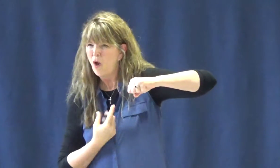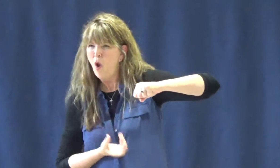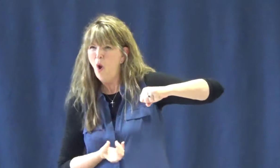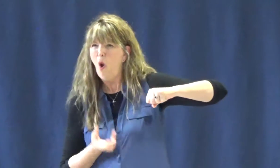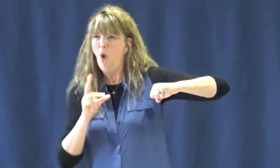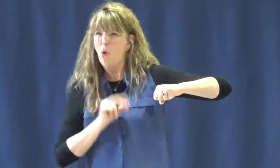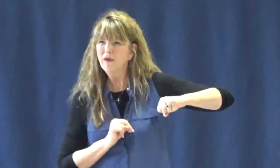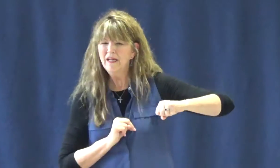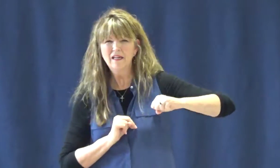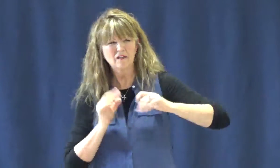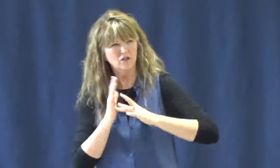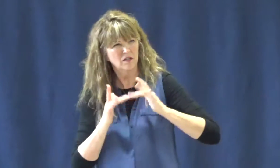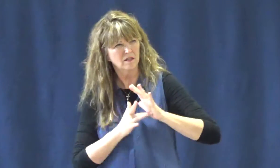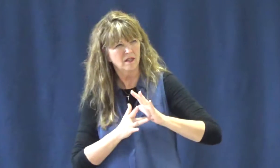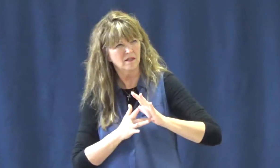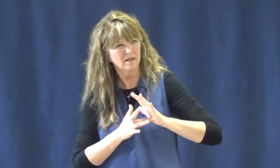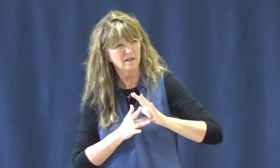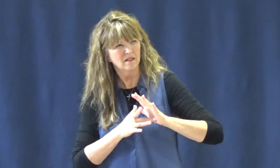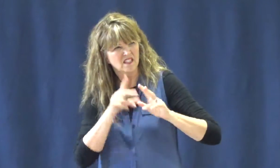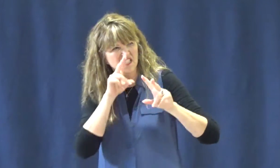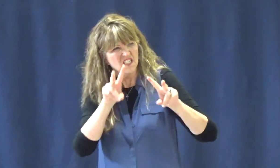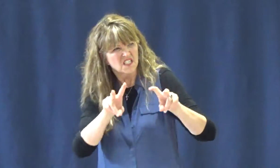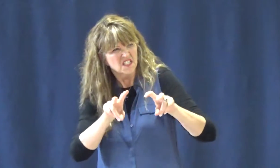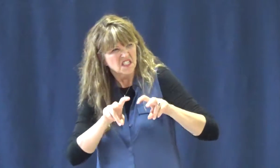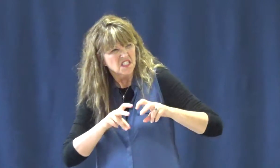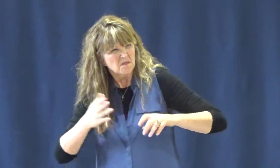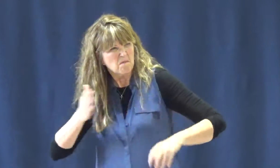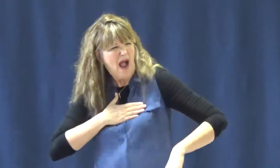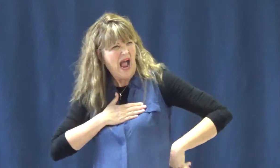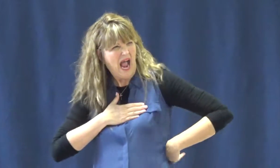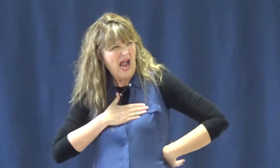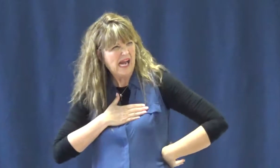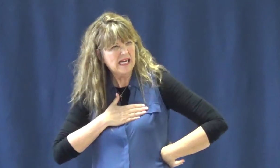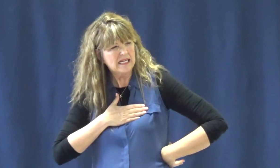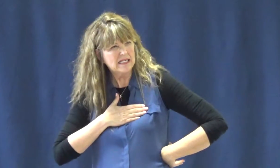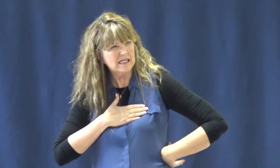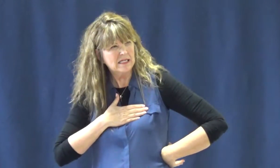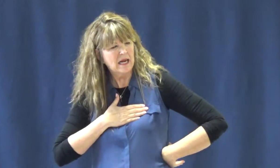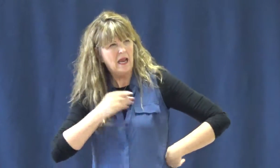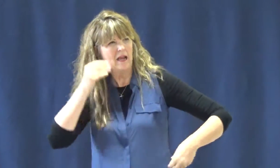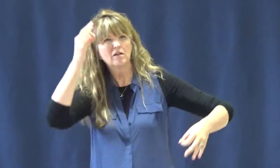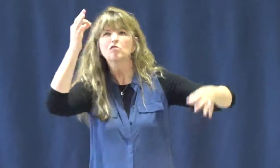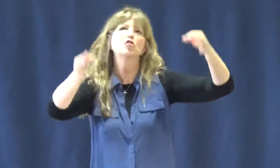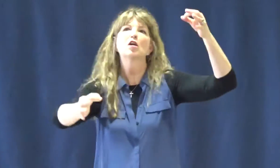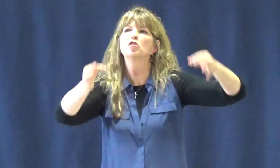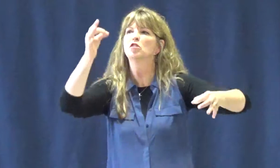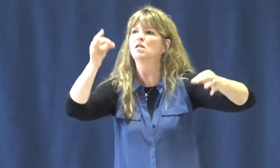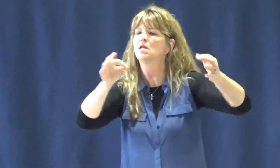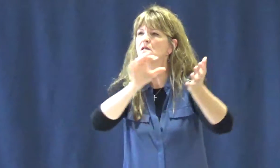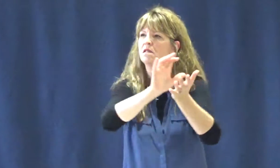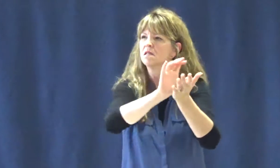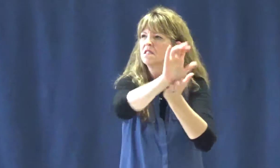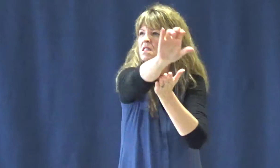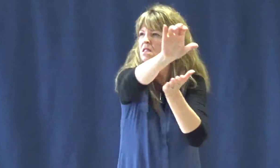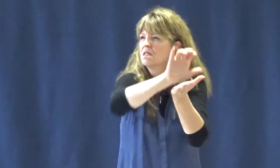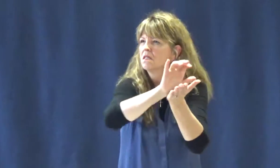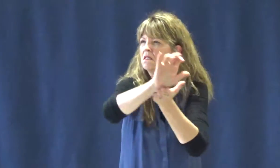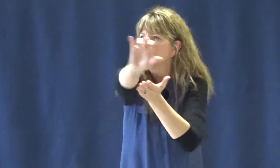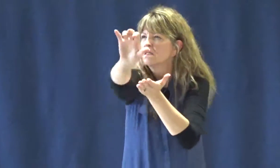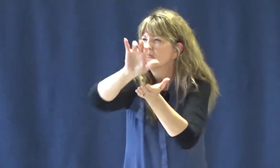I resisting? Am I owning Jesus? And I'm being selfish, thinking Jesus is mine, and I'm